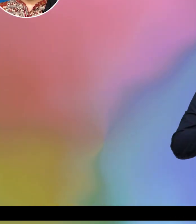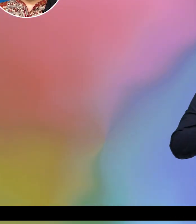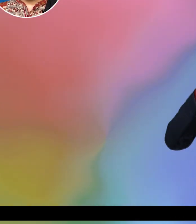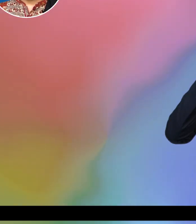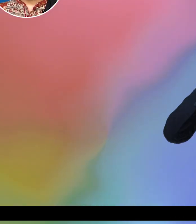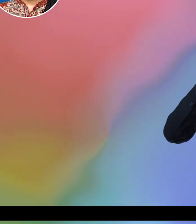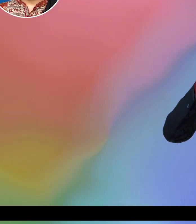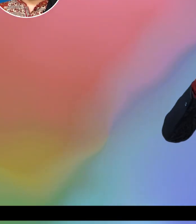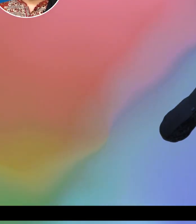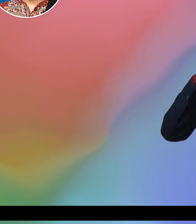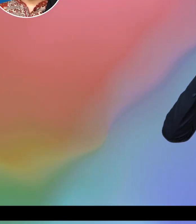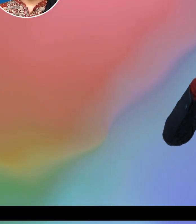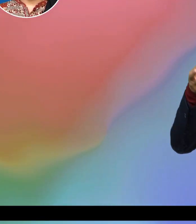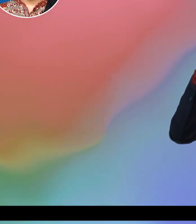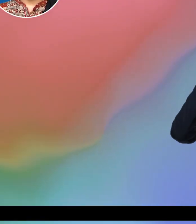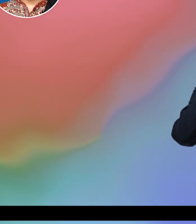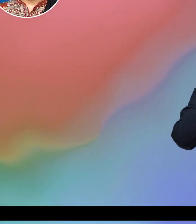This involves